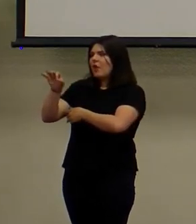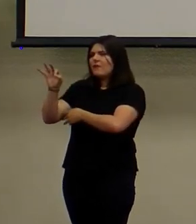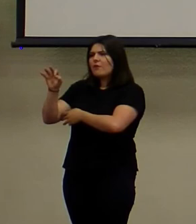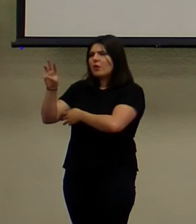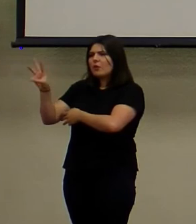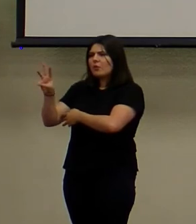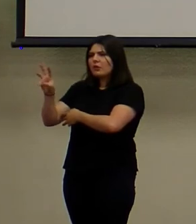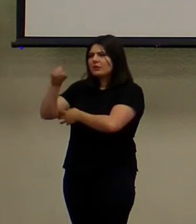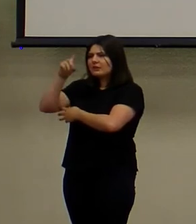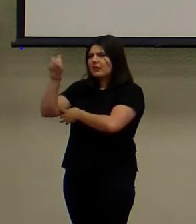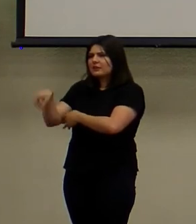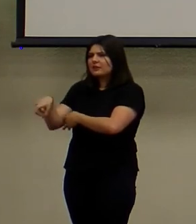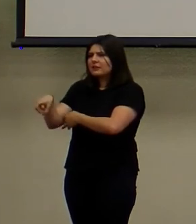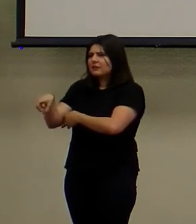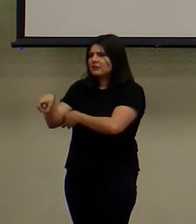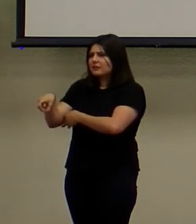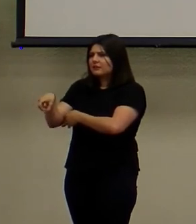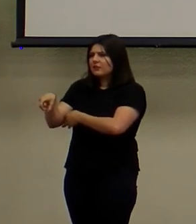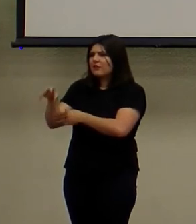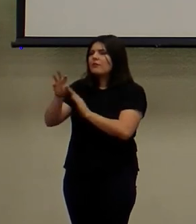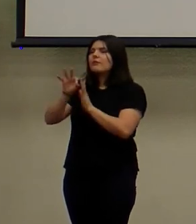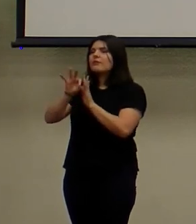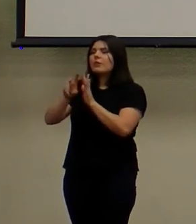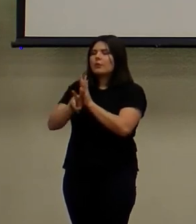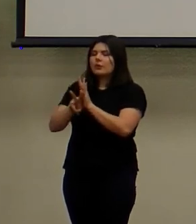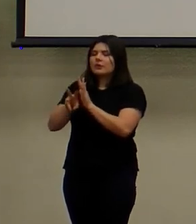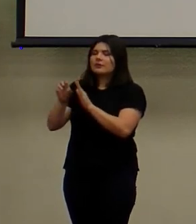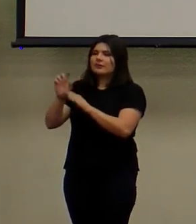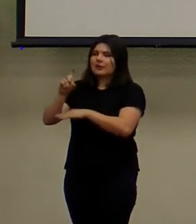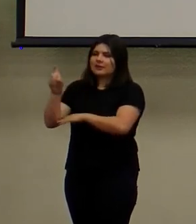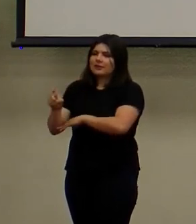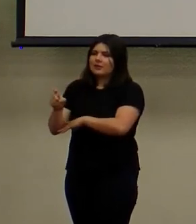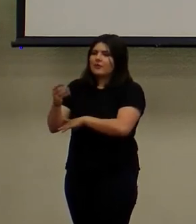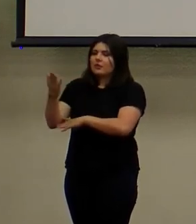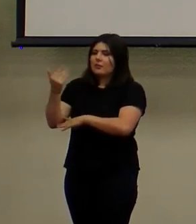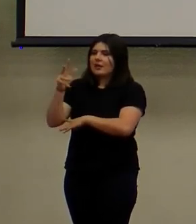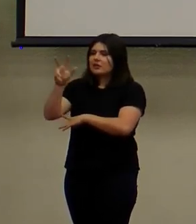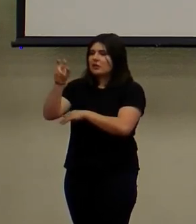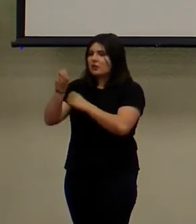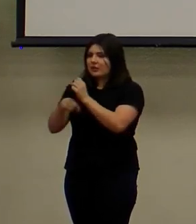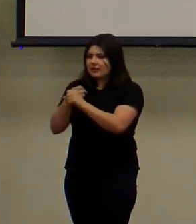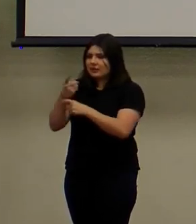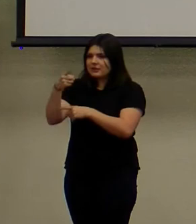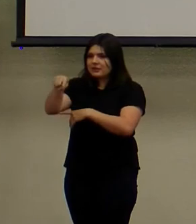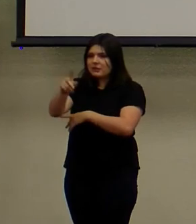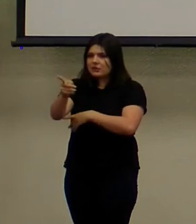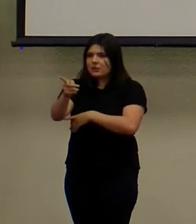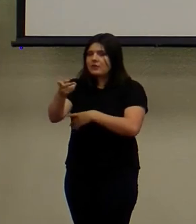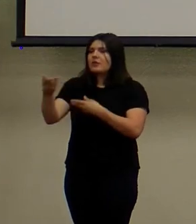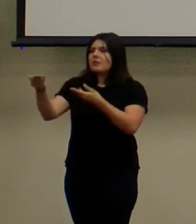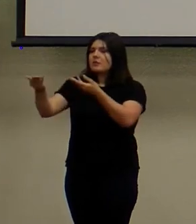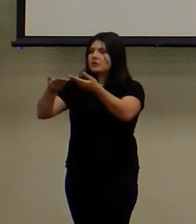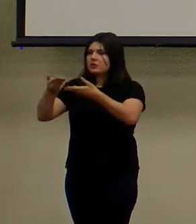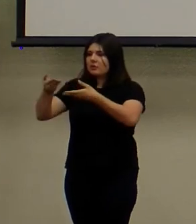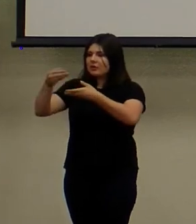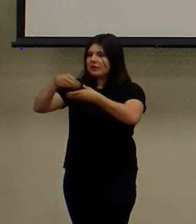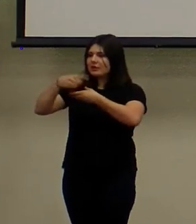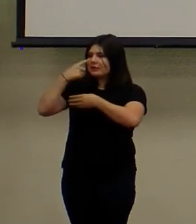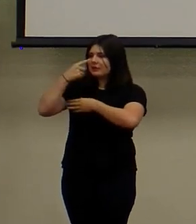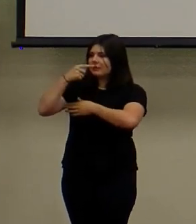1988. And for the last 30 years, they have been serving in Bangkok,